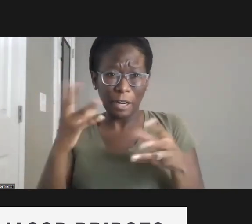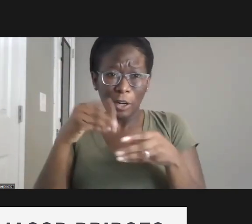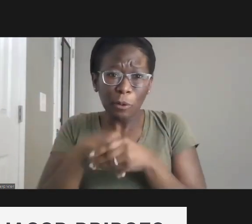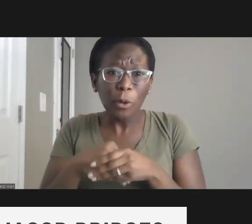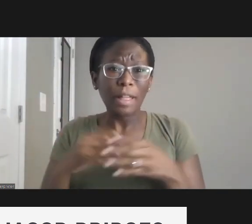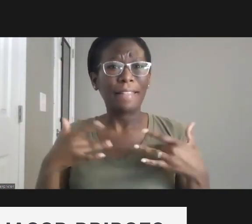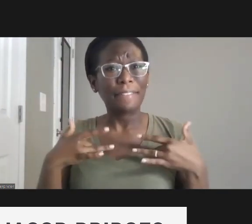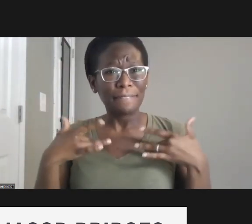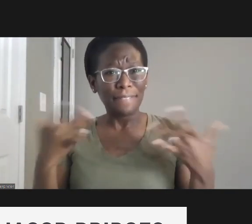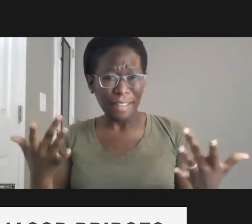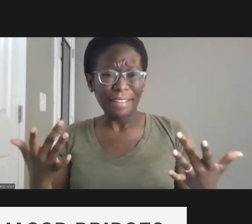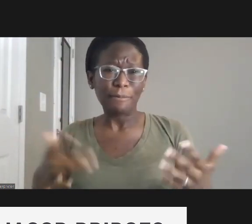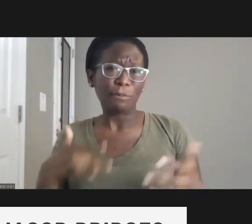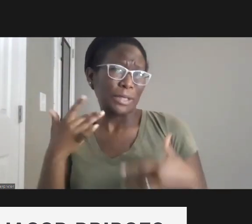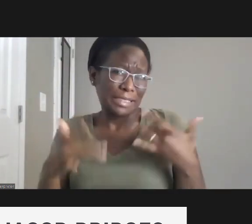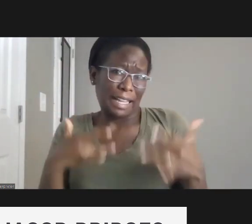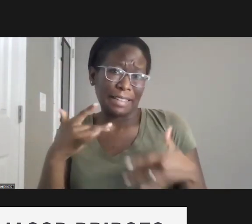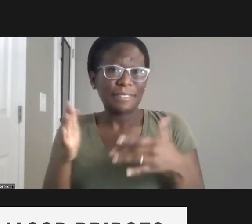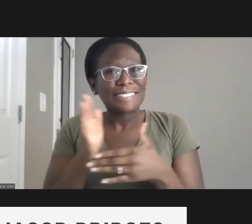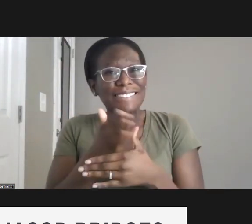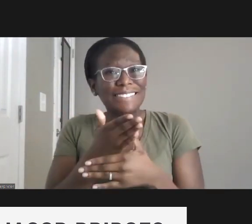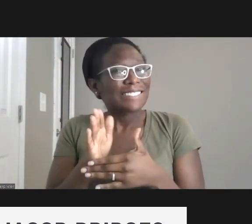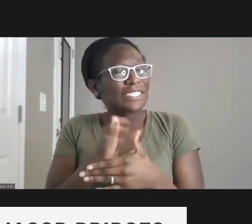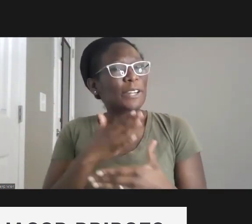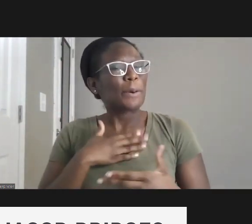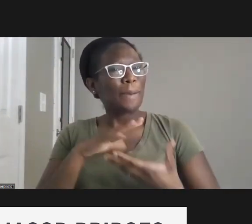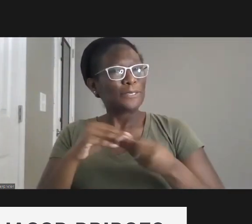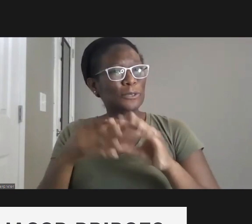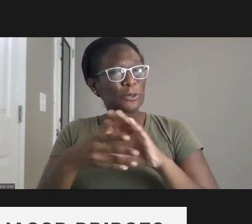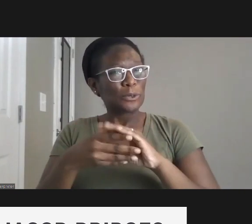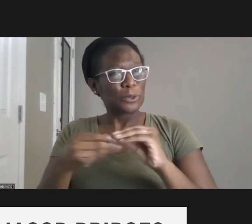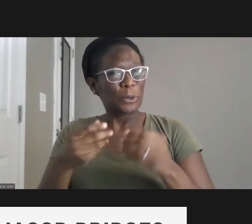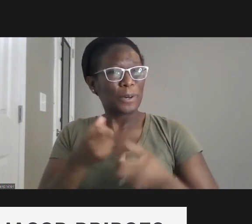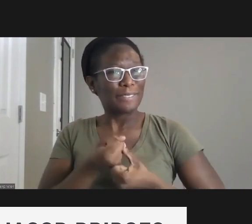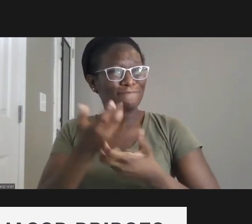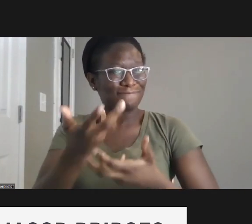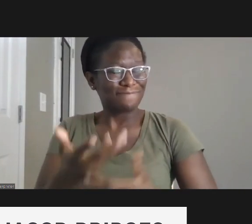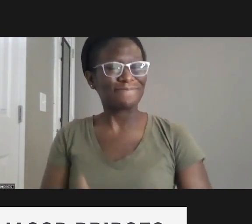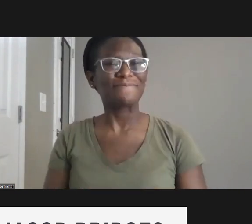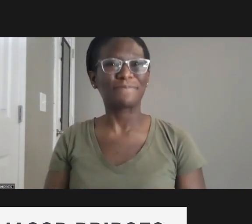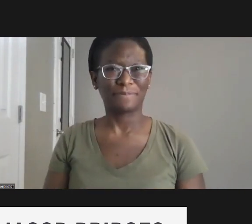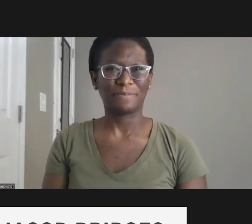and really excited to share my story with everyone.